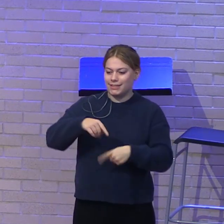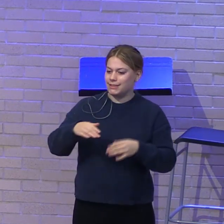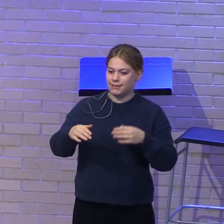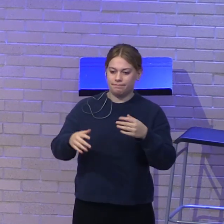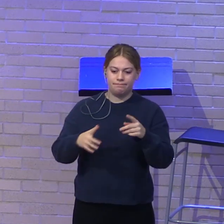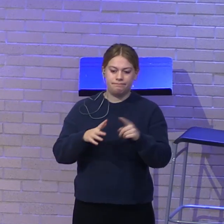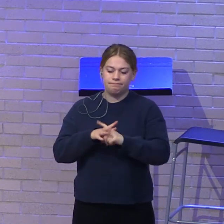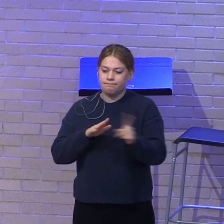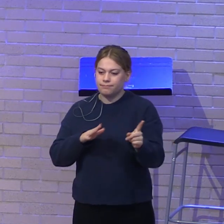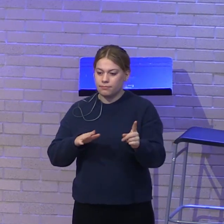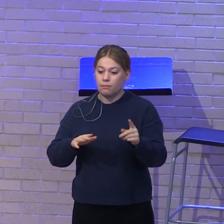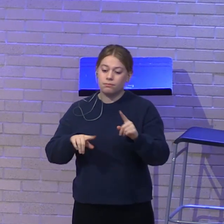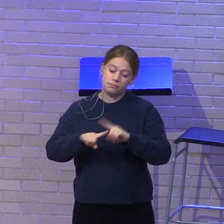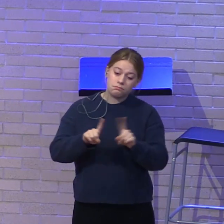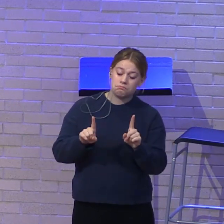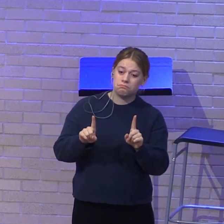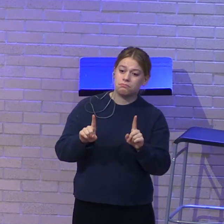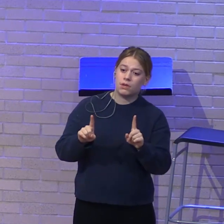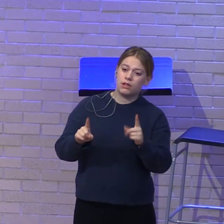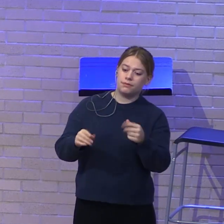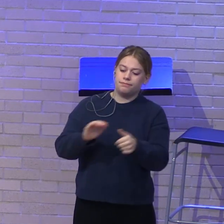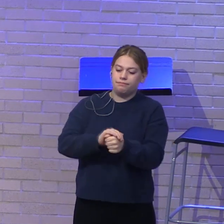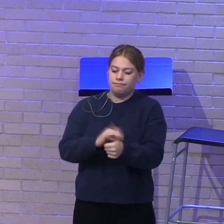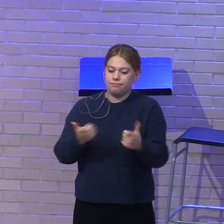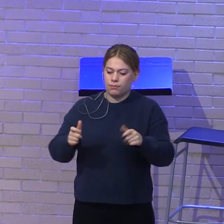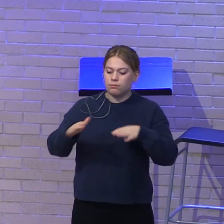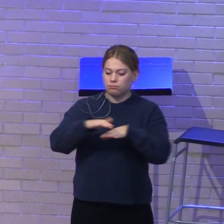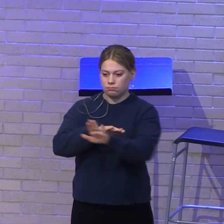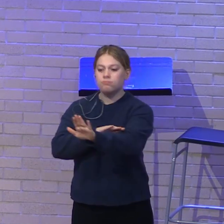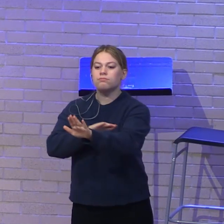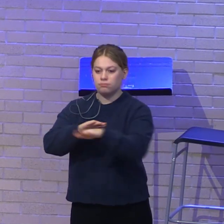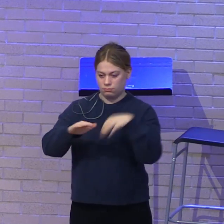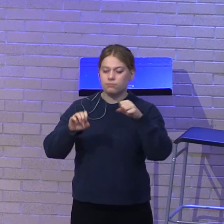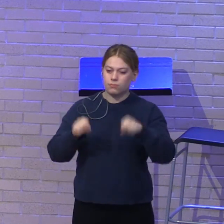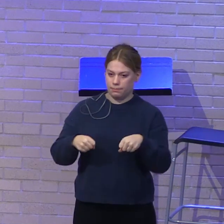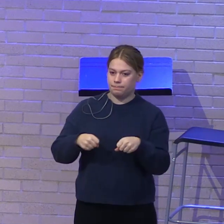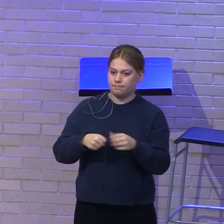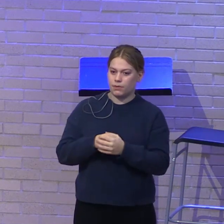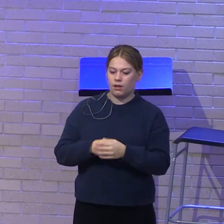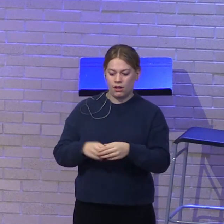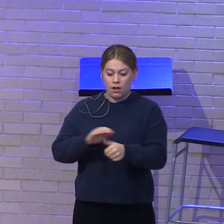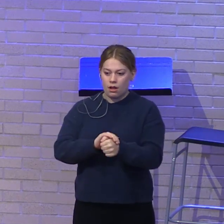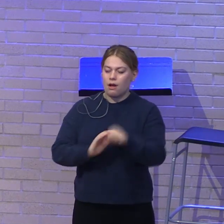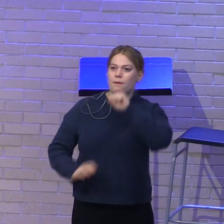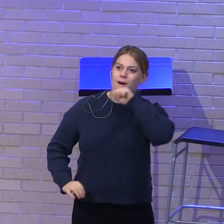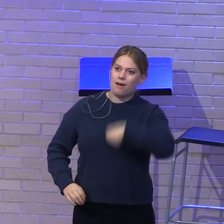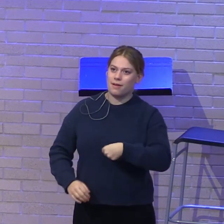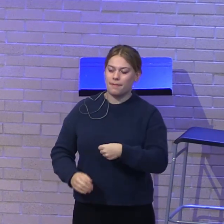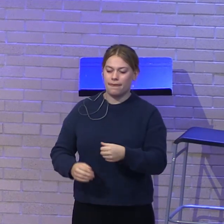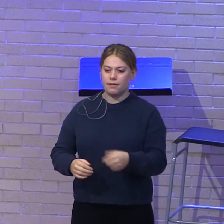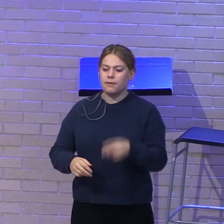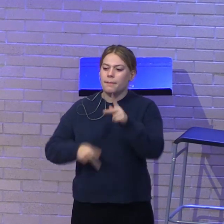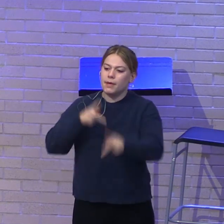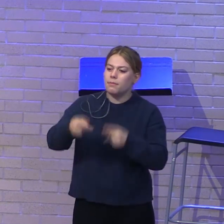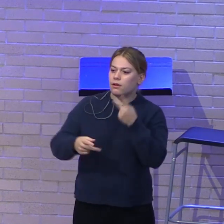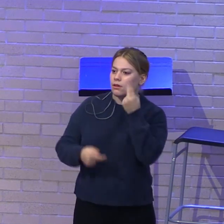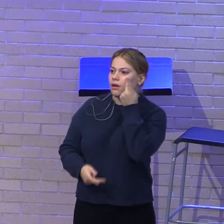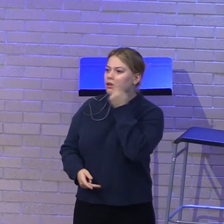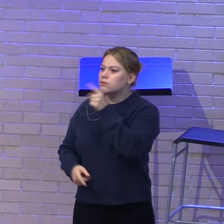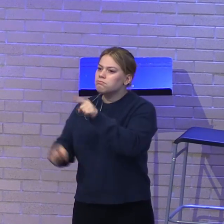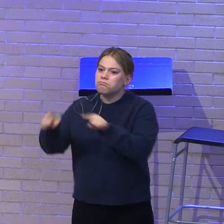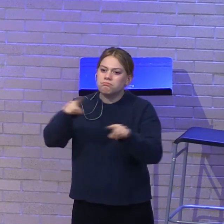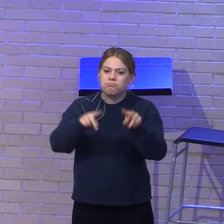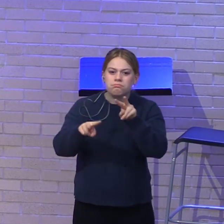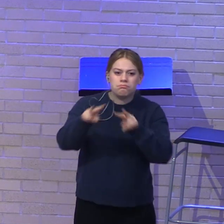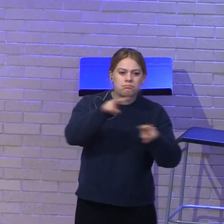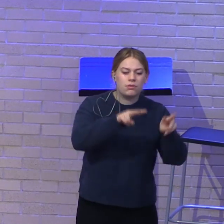tortoises to come and go freely. And the tortoises loved it. He opened it up to the public to walk through and hope to see some of